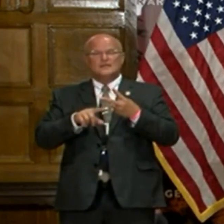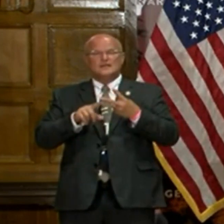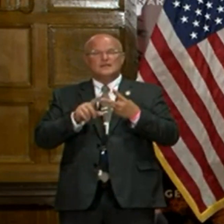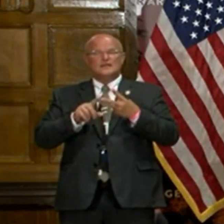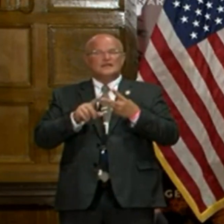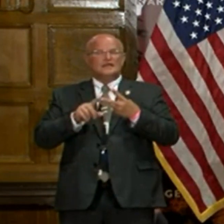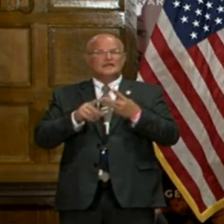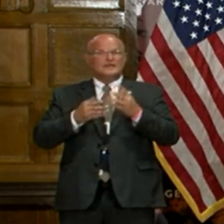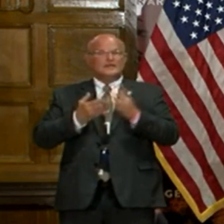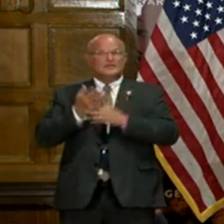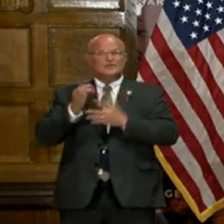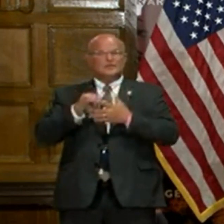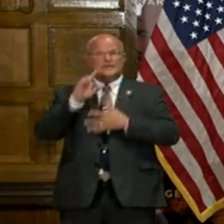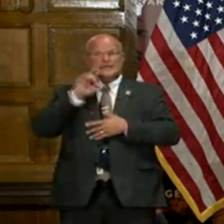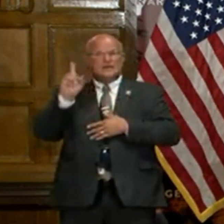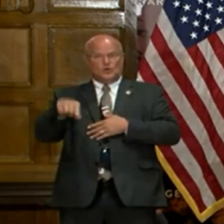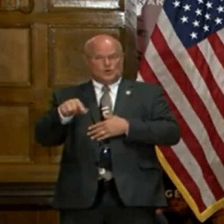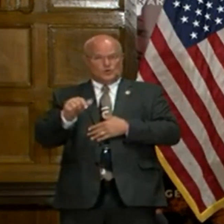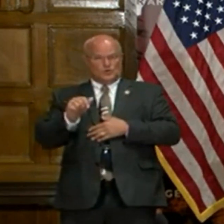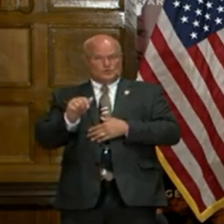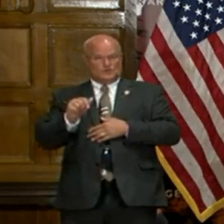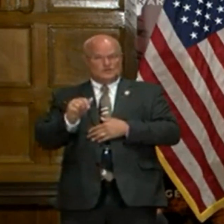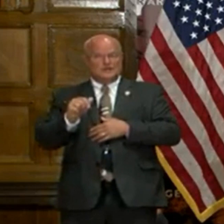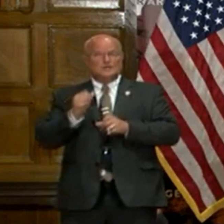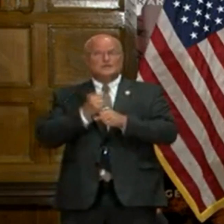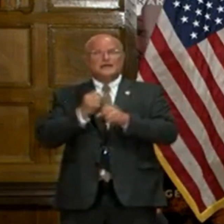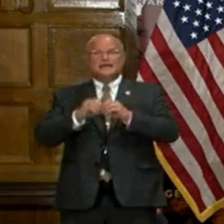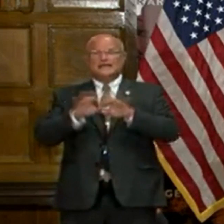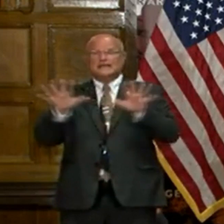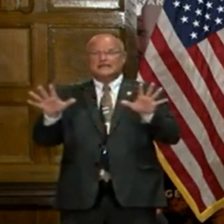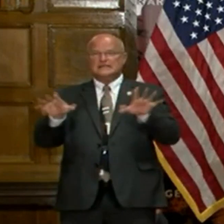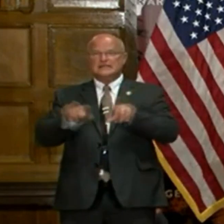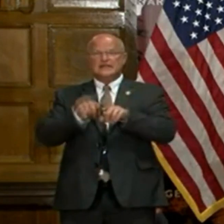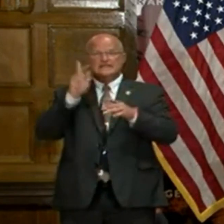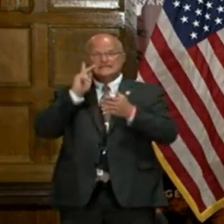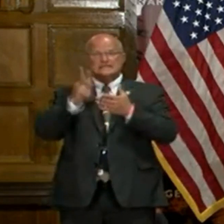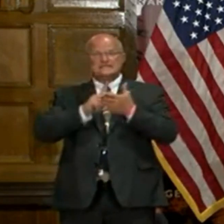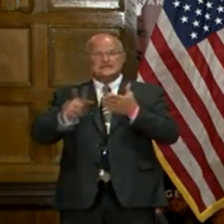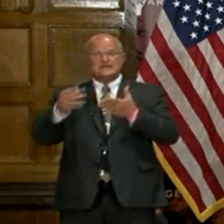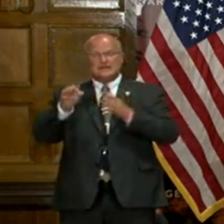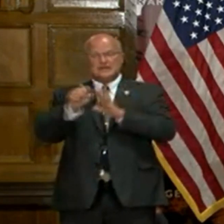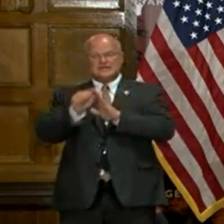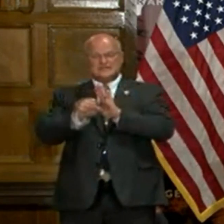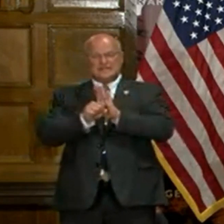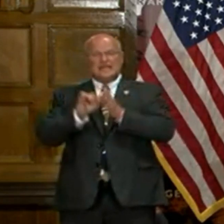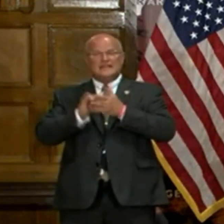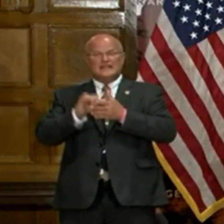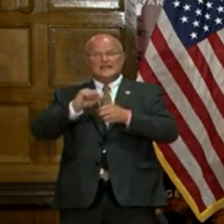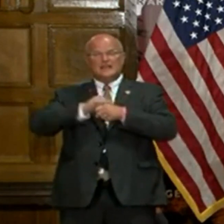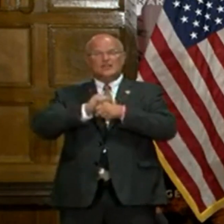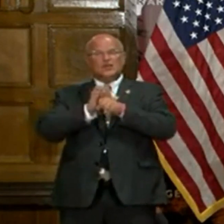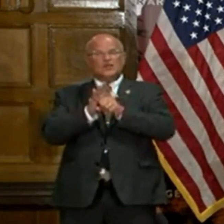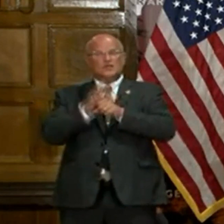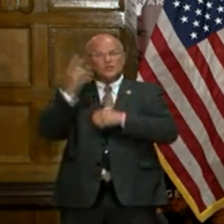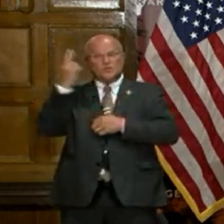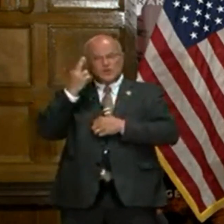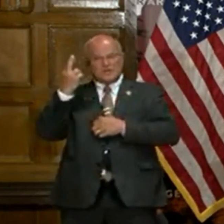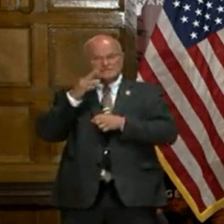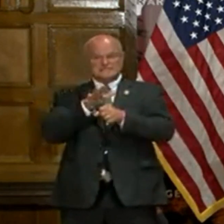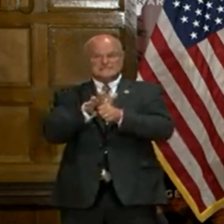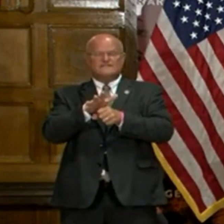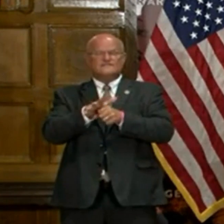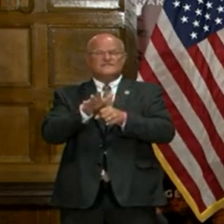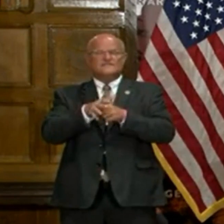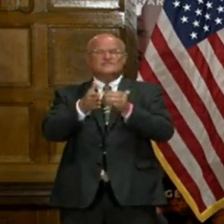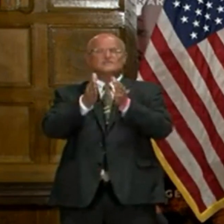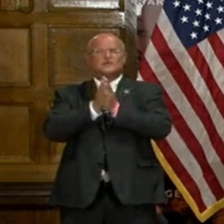of course, through the executive order, making it clear, as the Secretary of State has, that COVID-related reasons is